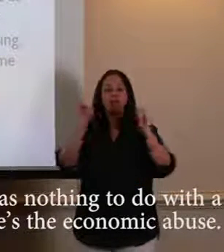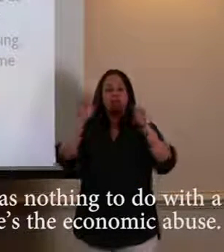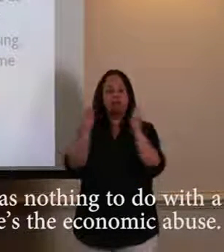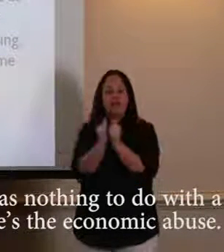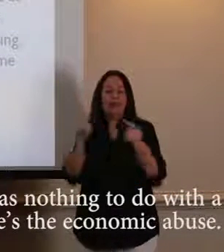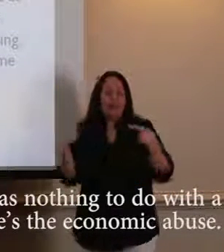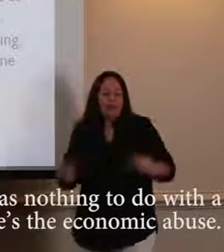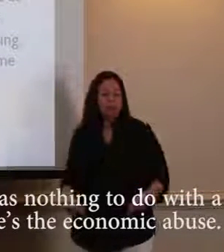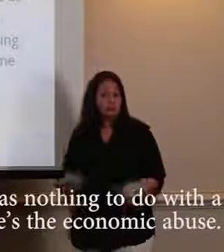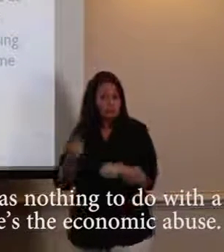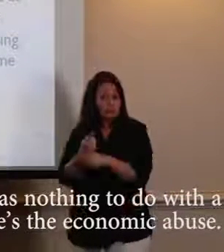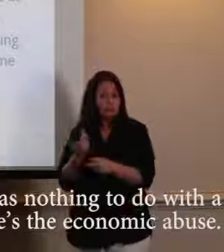right?